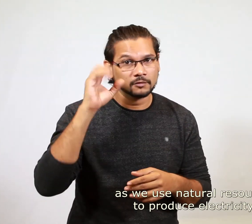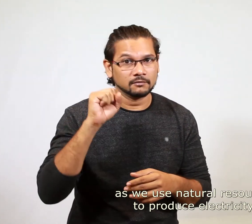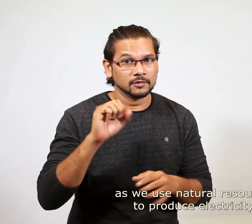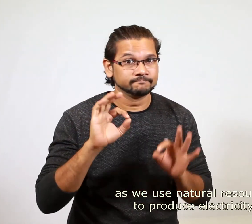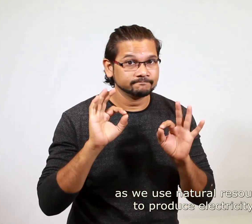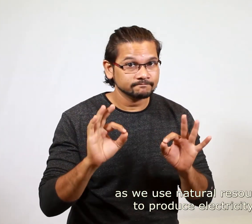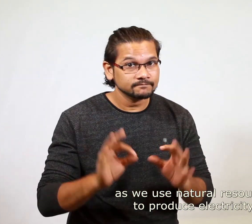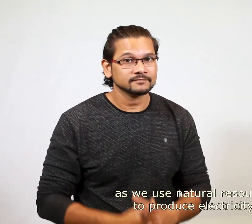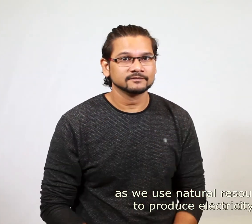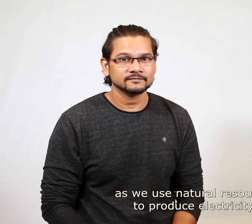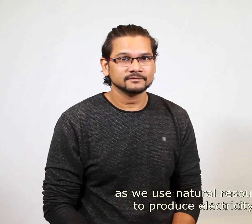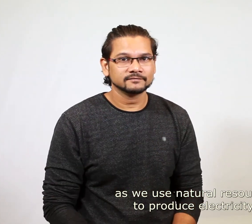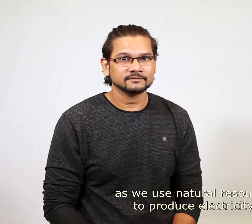to produce electricity.